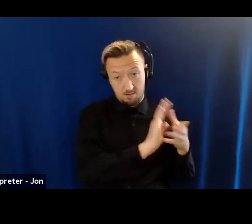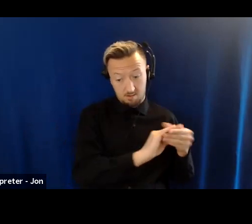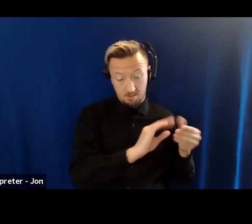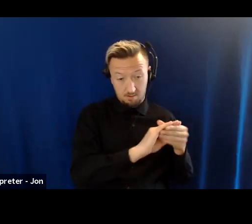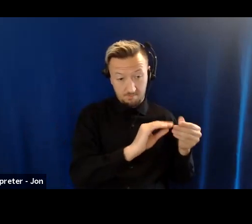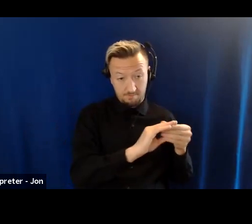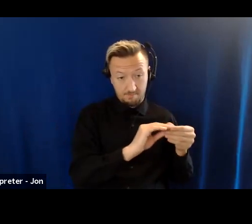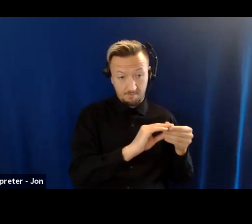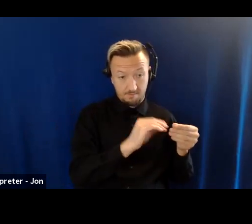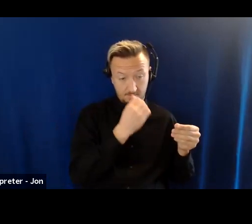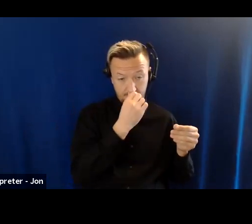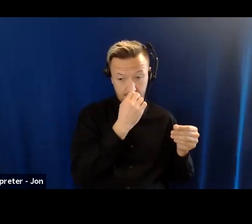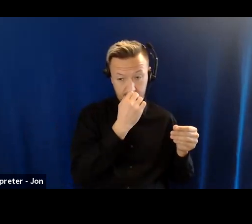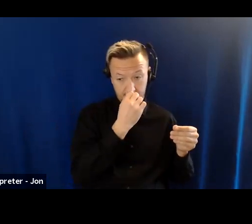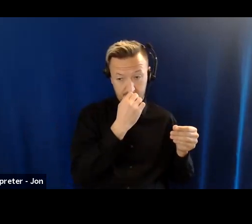that